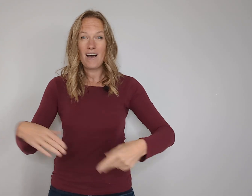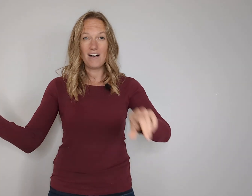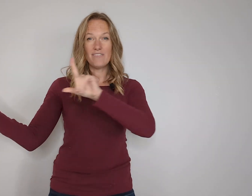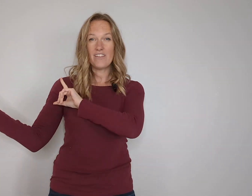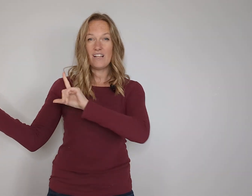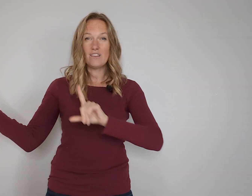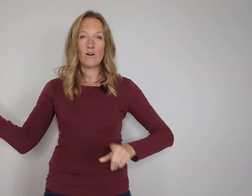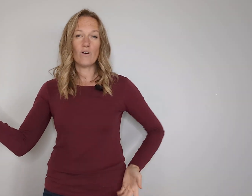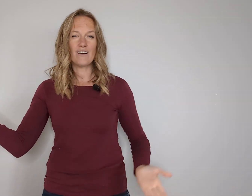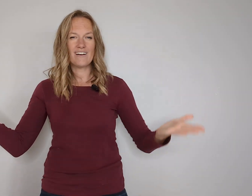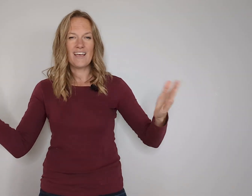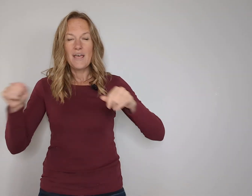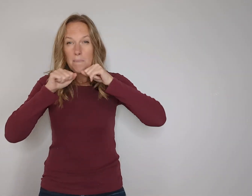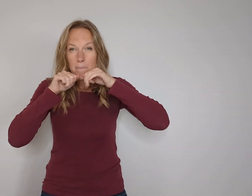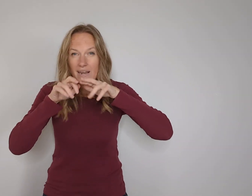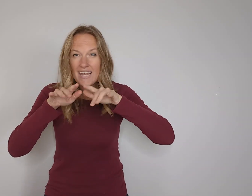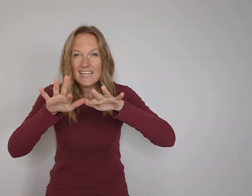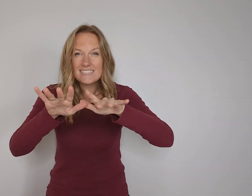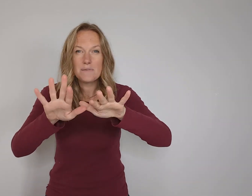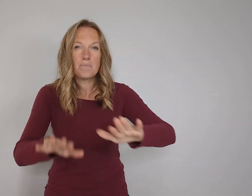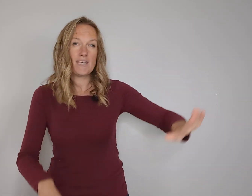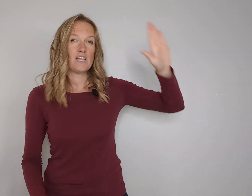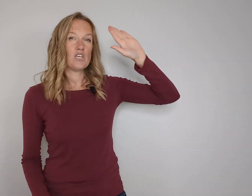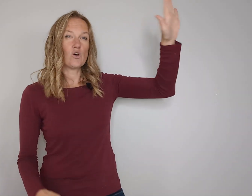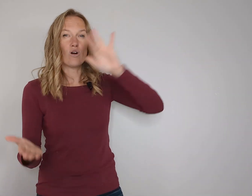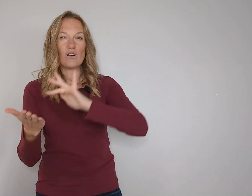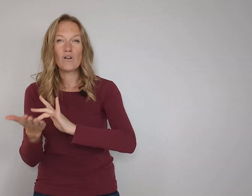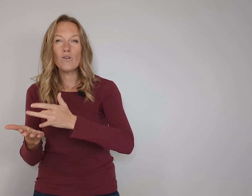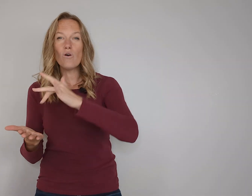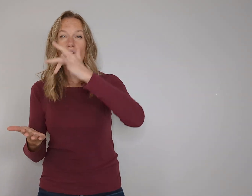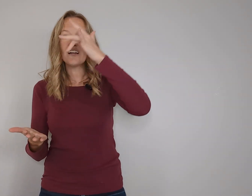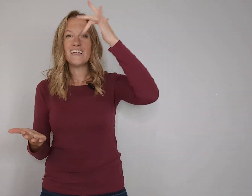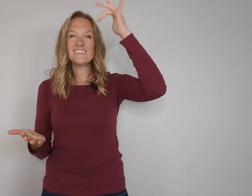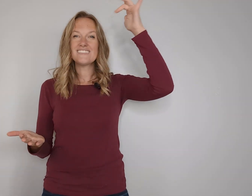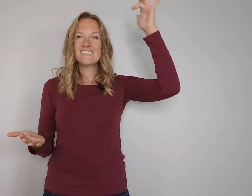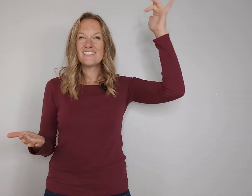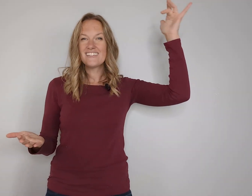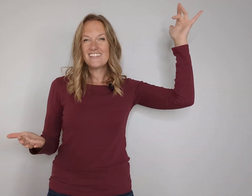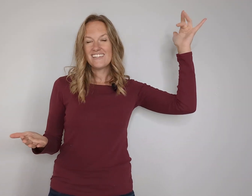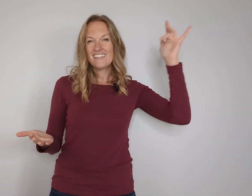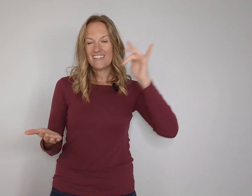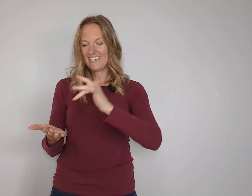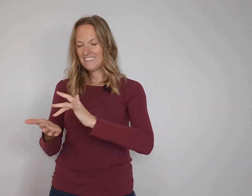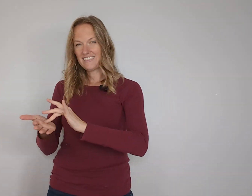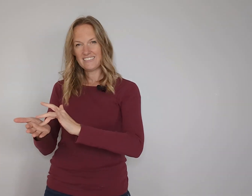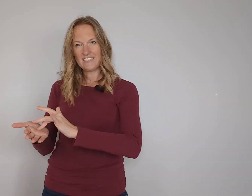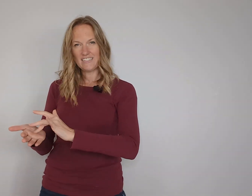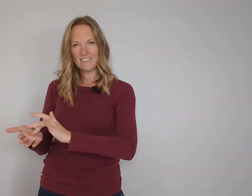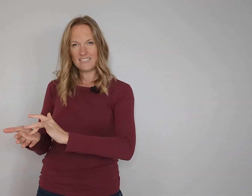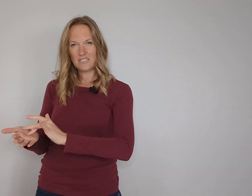of the Lord. Blessed be your glorious. Okay, so you're going to start here touching your